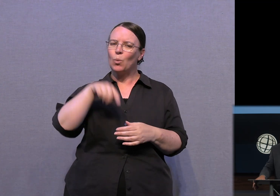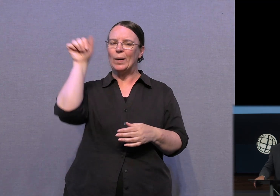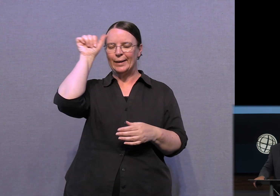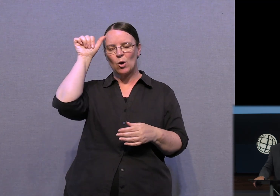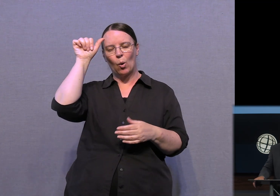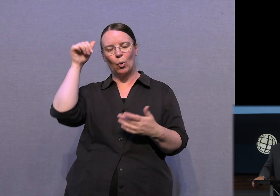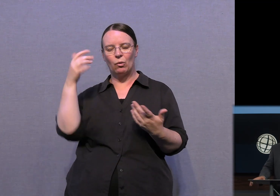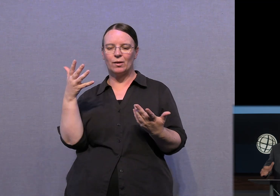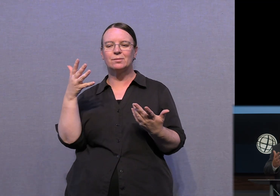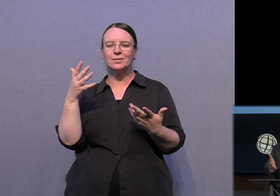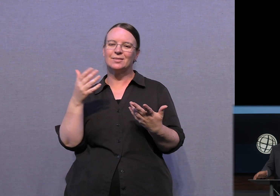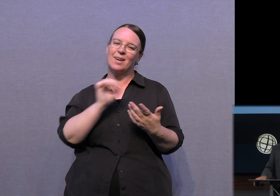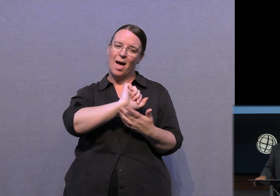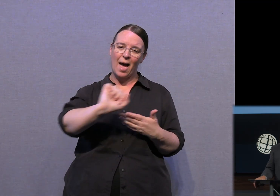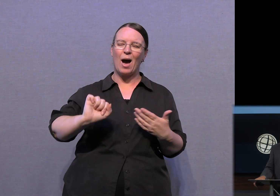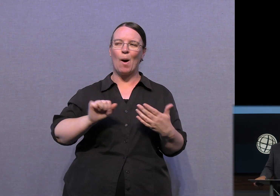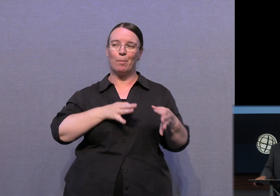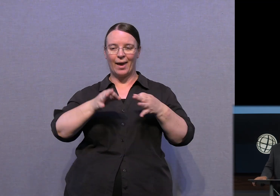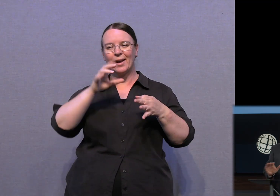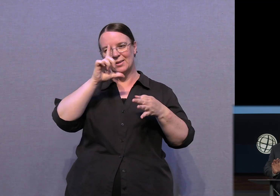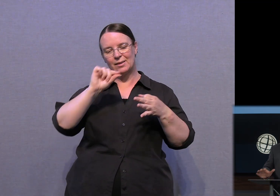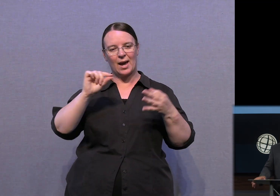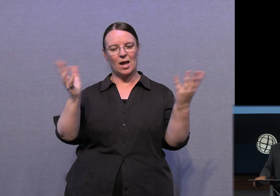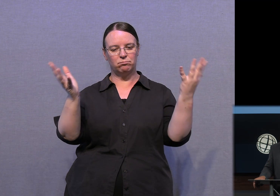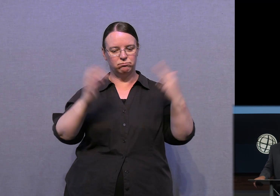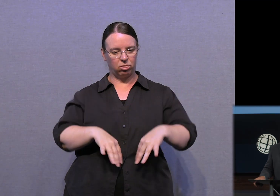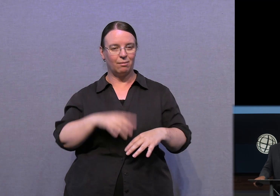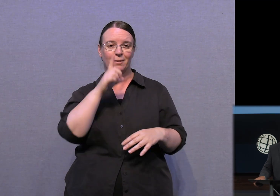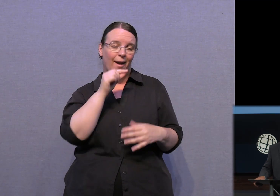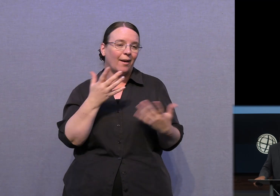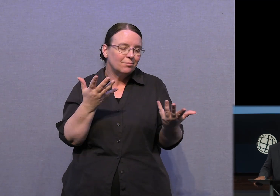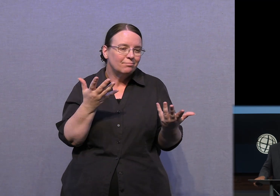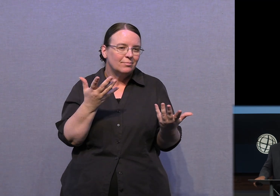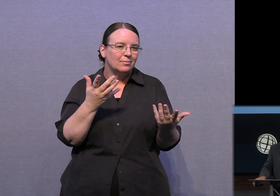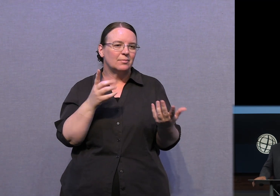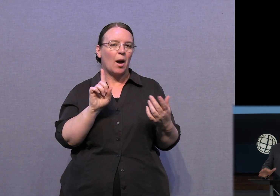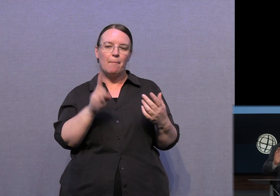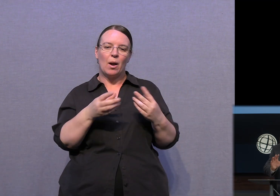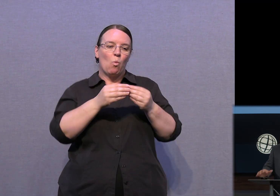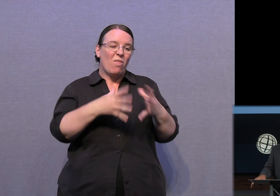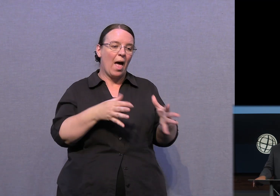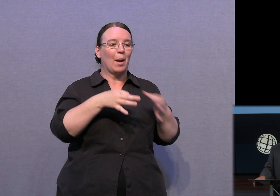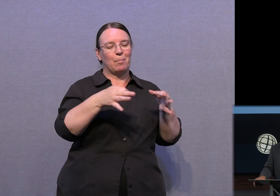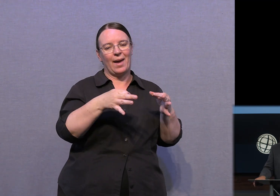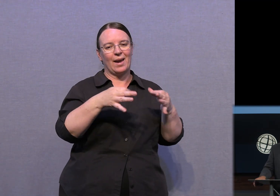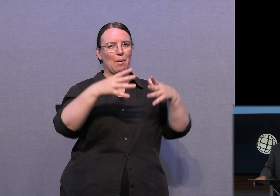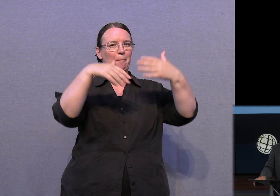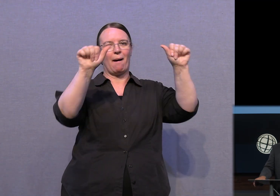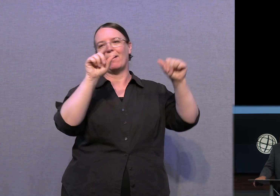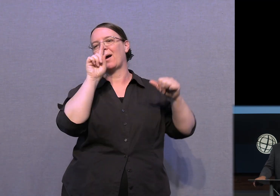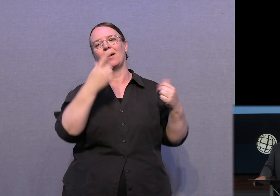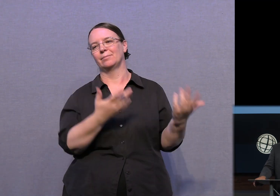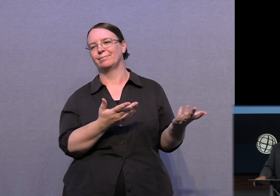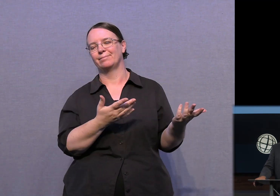be disrupted. If we don't have a plan, however, we're not going to accomplish much of anything. If we do have a plan, which we